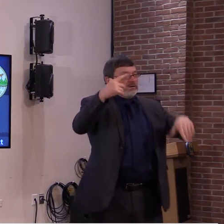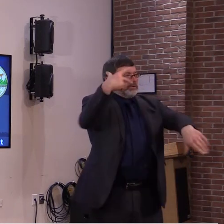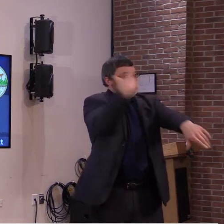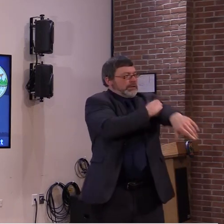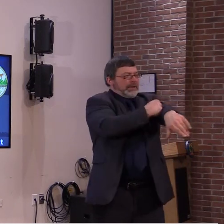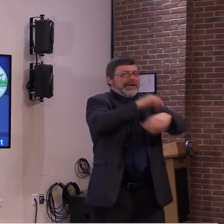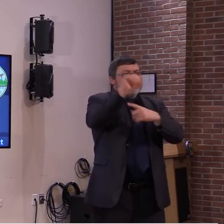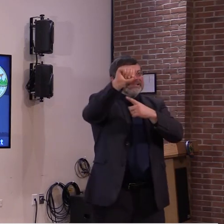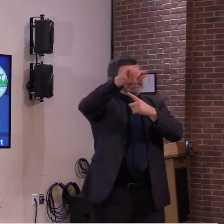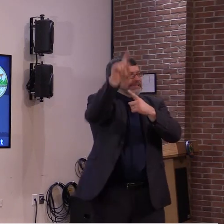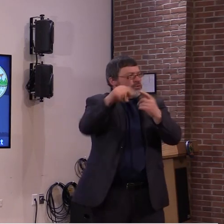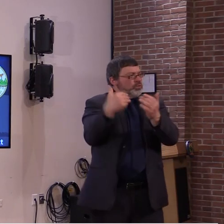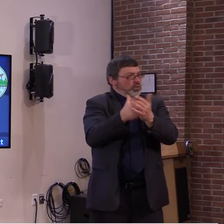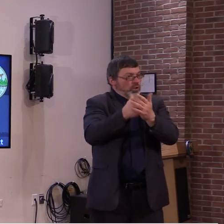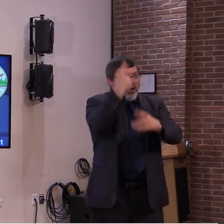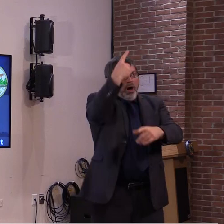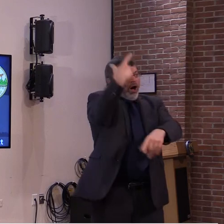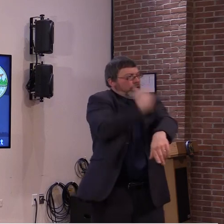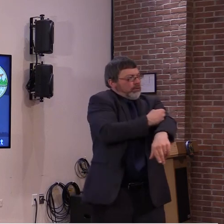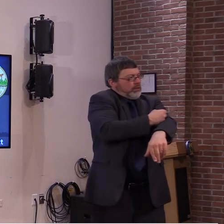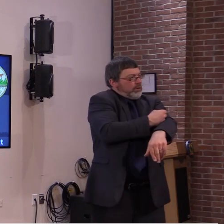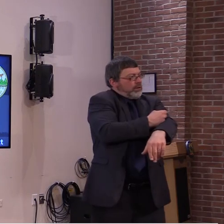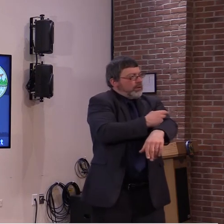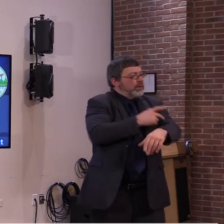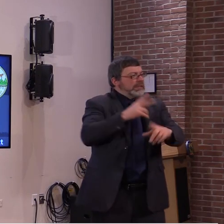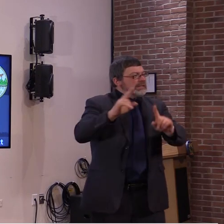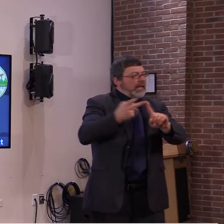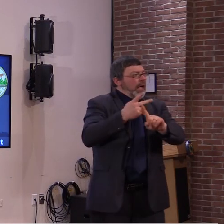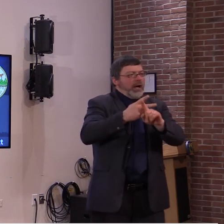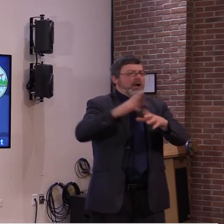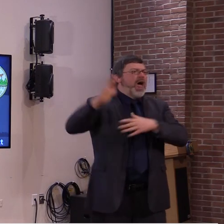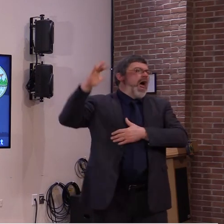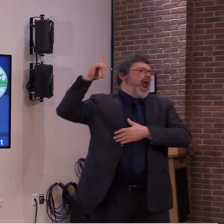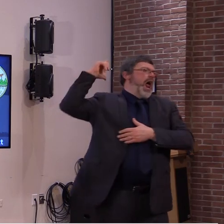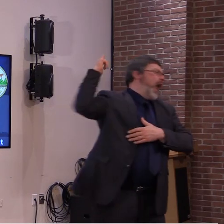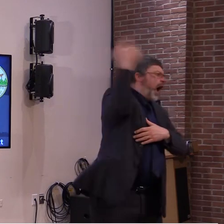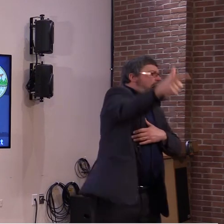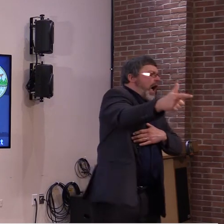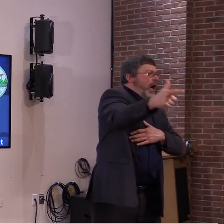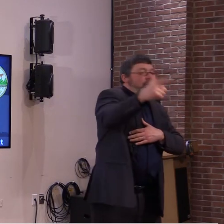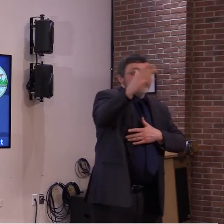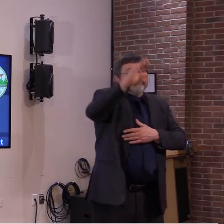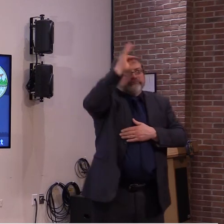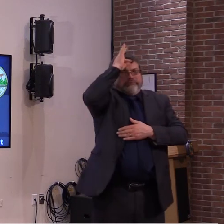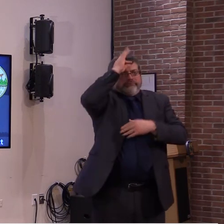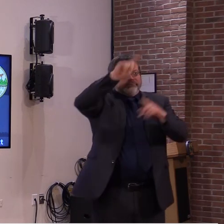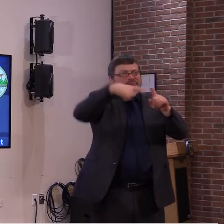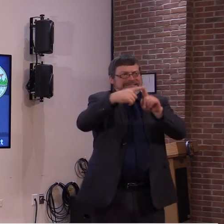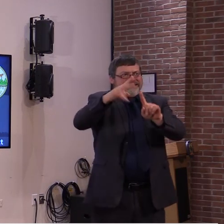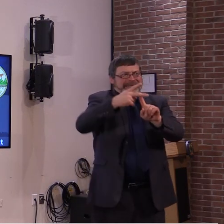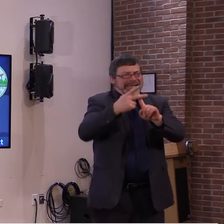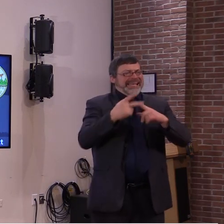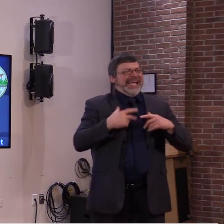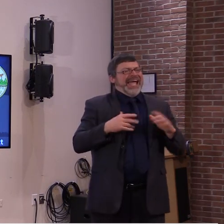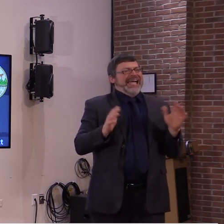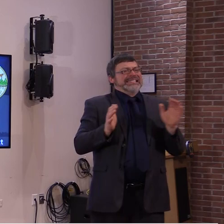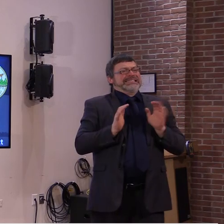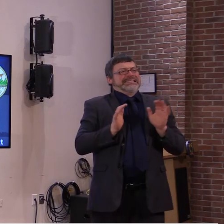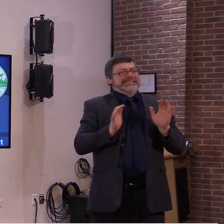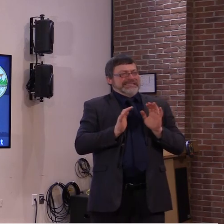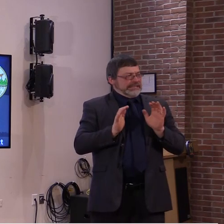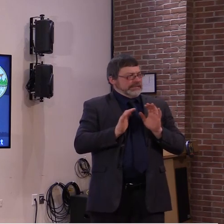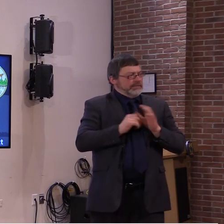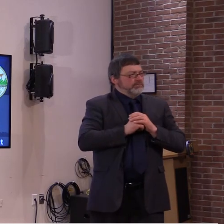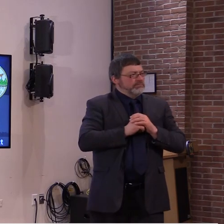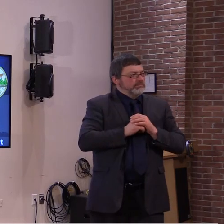the U.S. as well. This came and was precipitated by several well-known academic physicians in